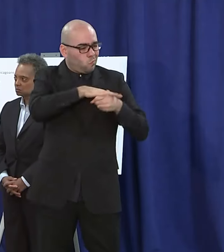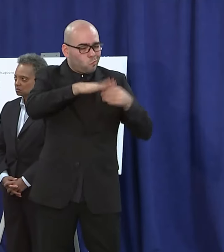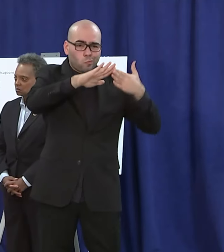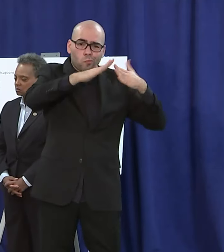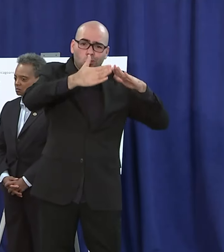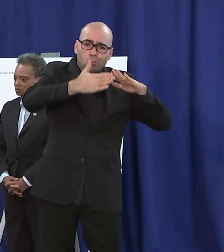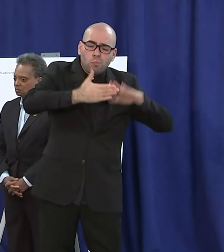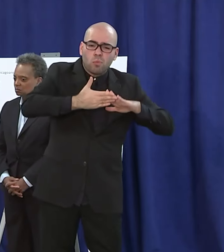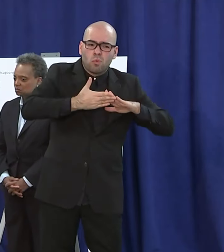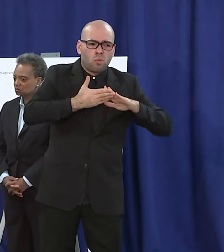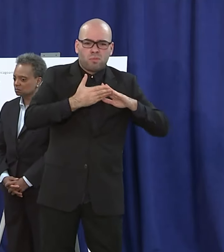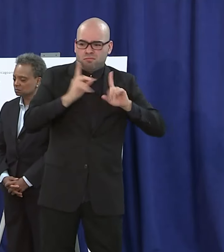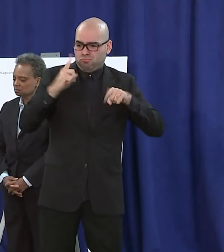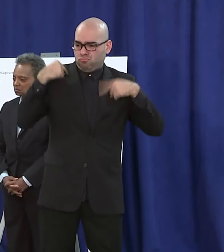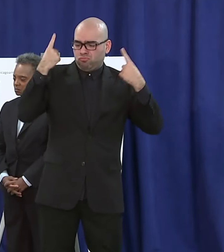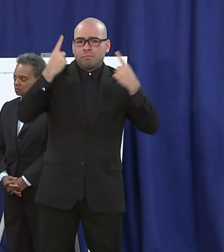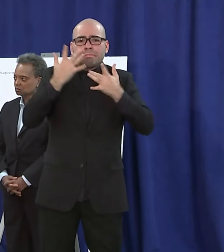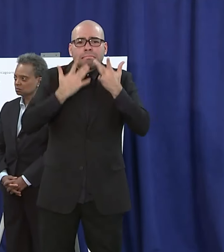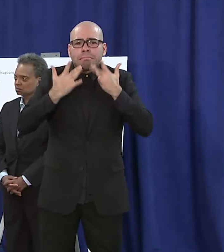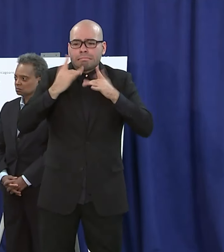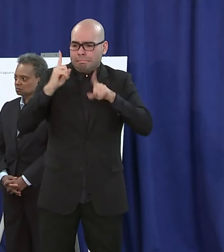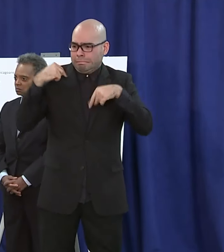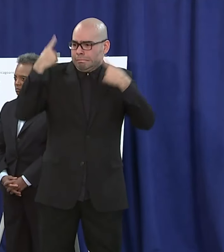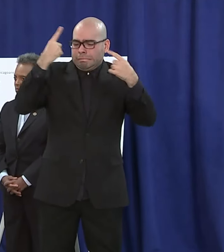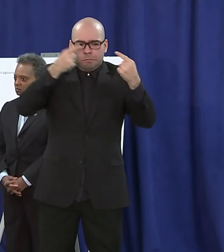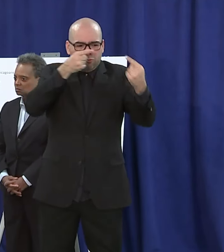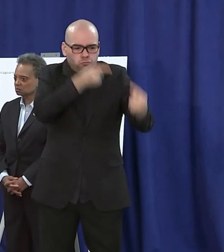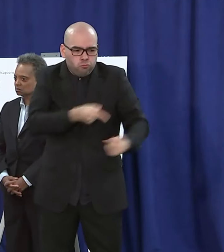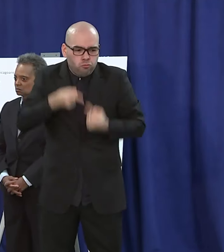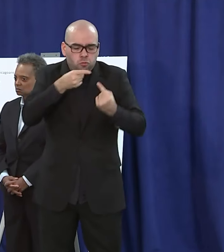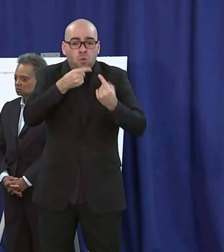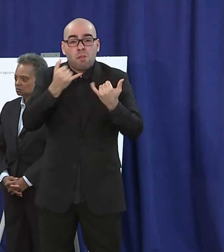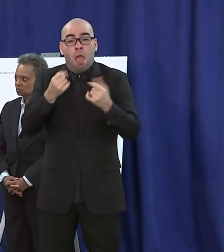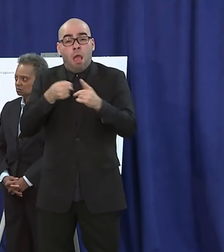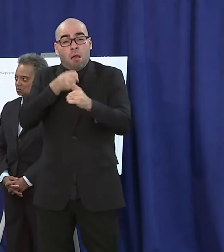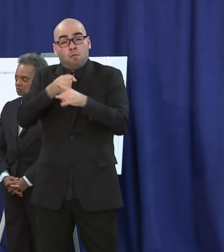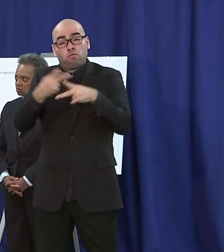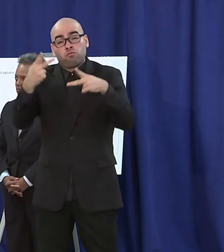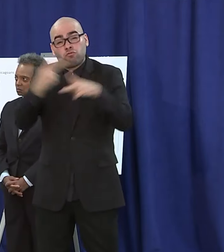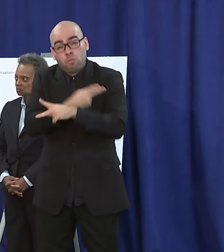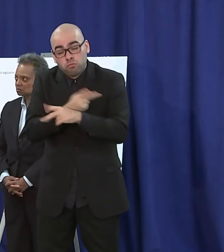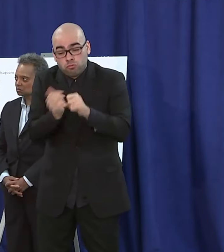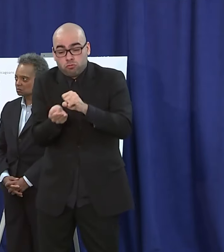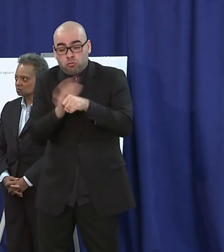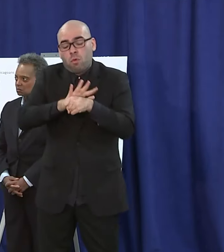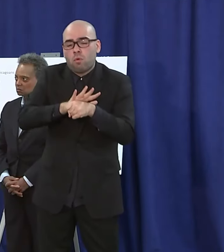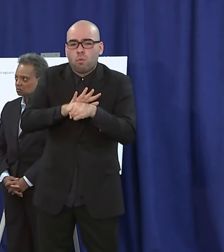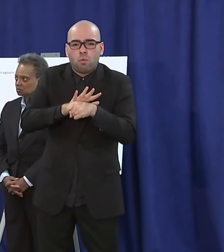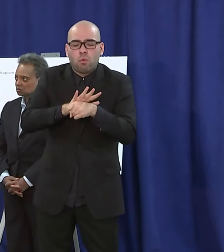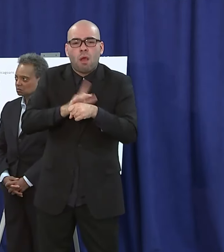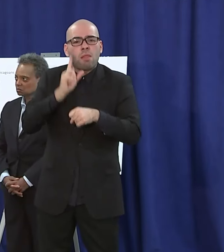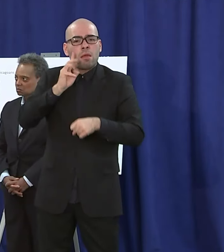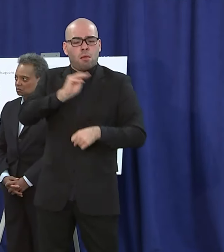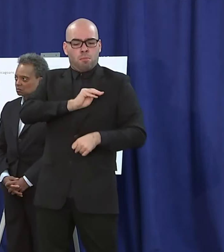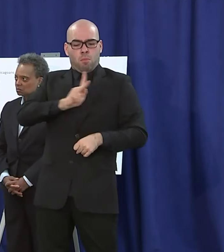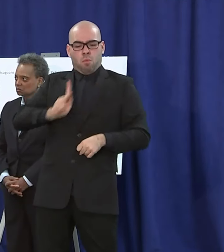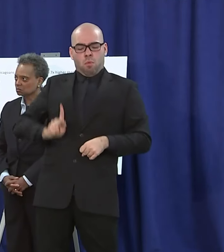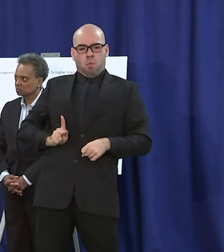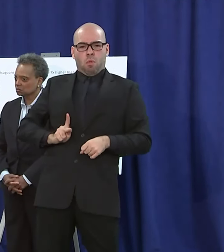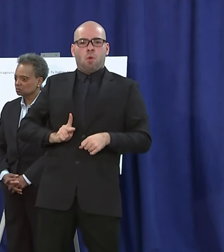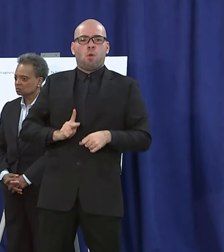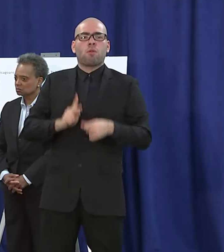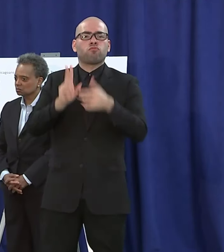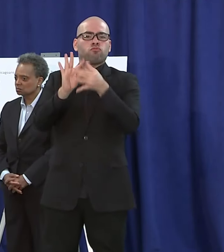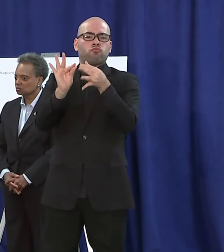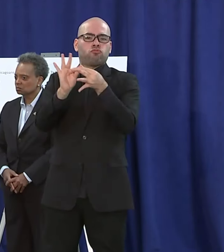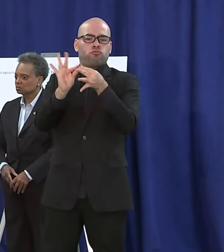already struggling. And so I think Dr. King said that we commemorated this past